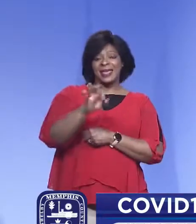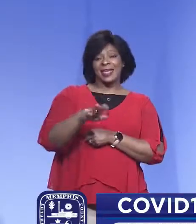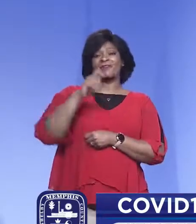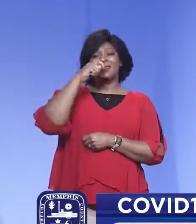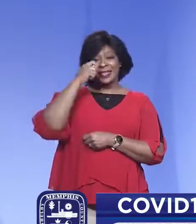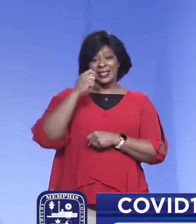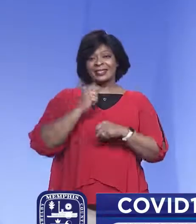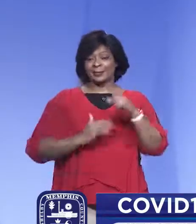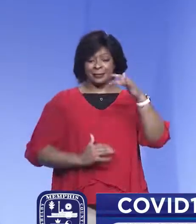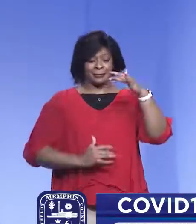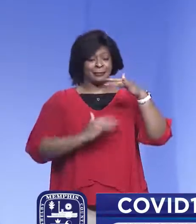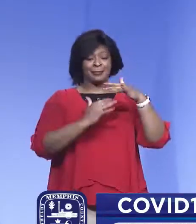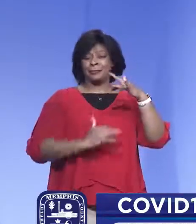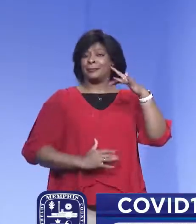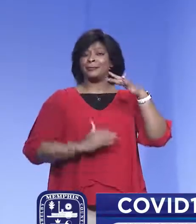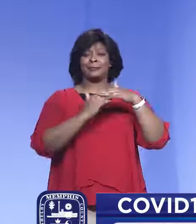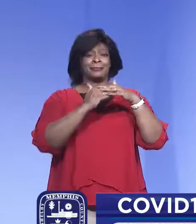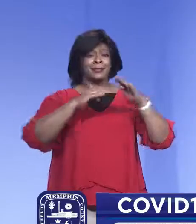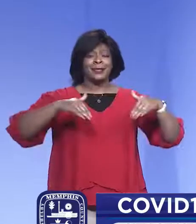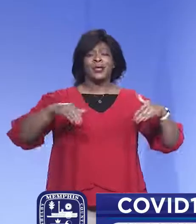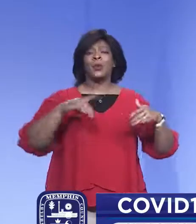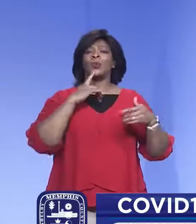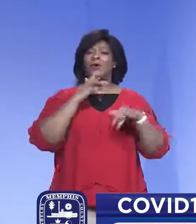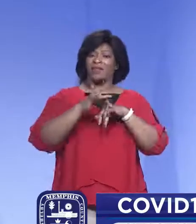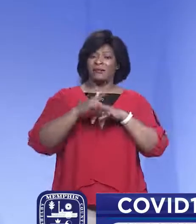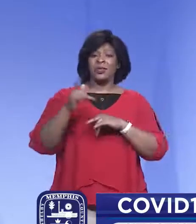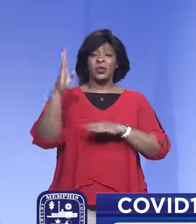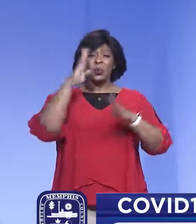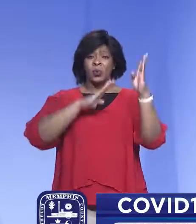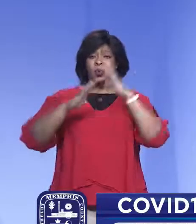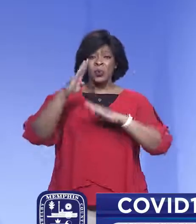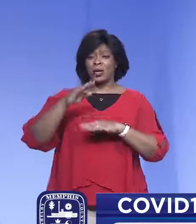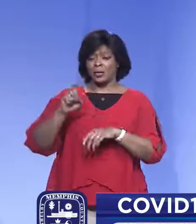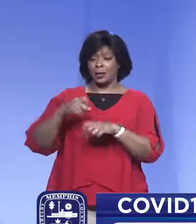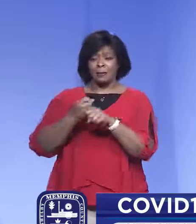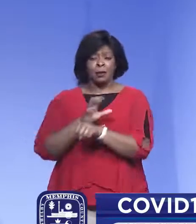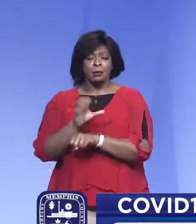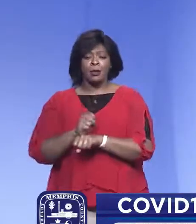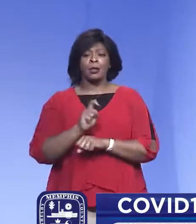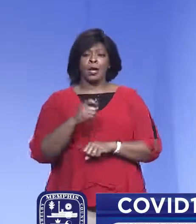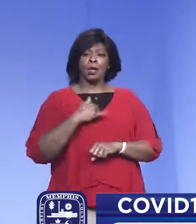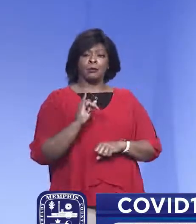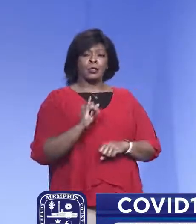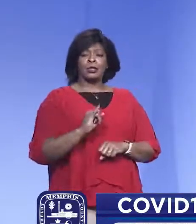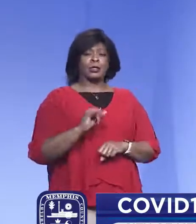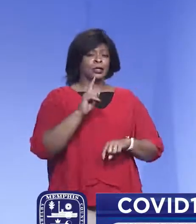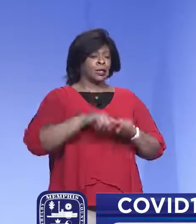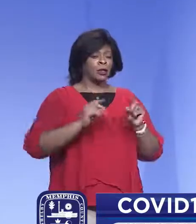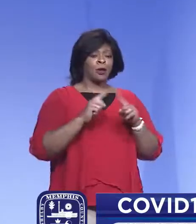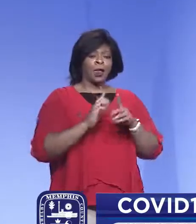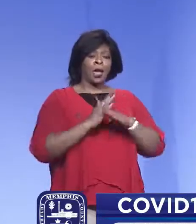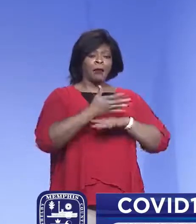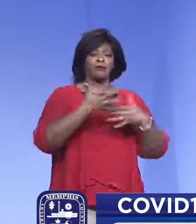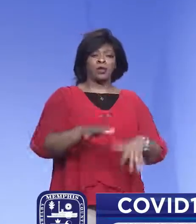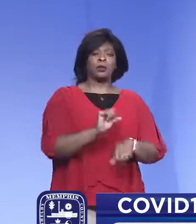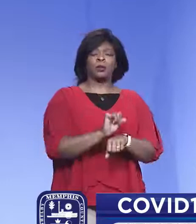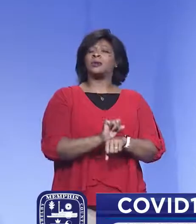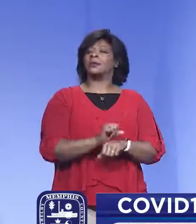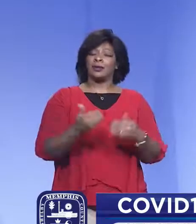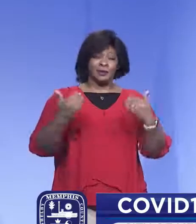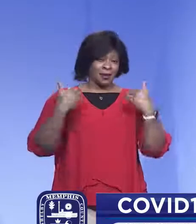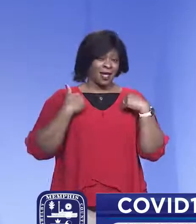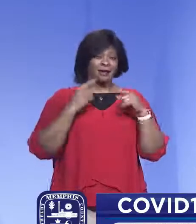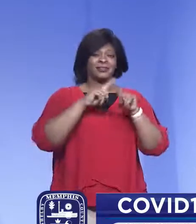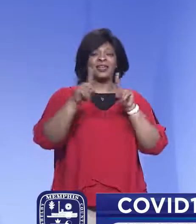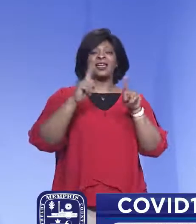test capacity still available. If you're worried about having an appointment or insurance, or you can't do it until after work, we have